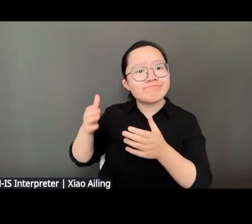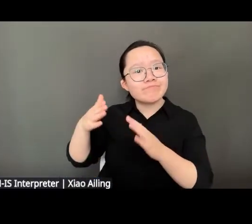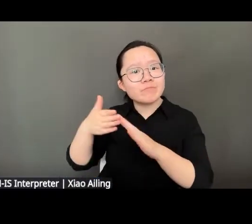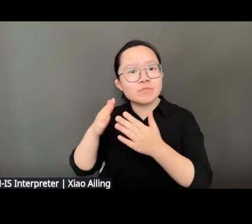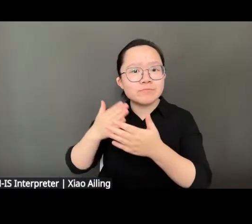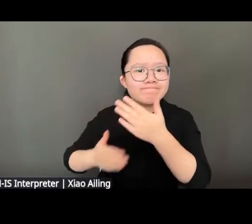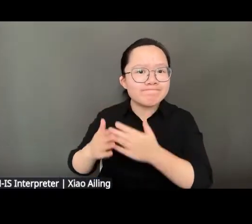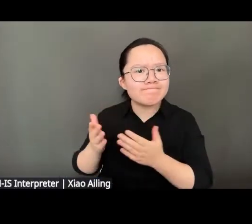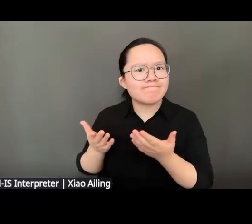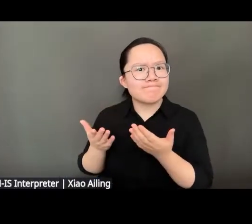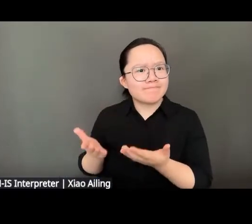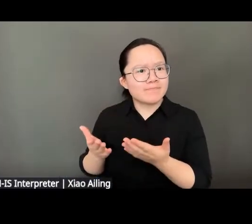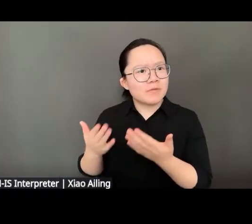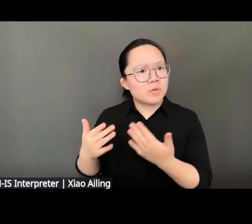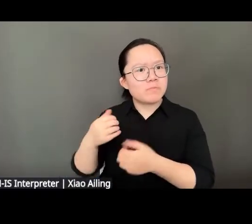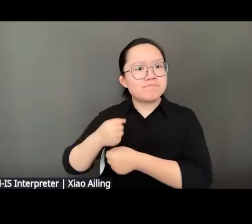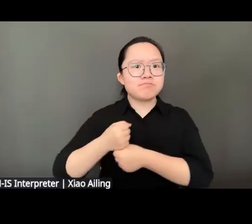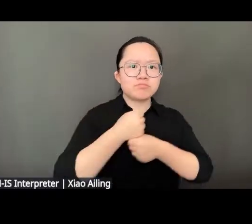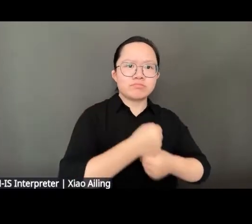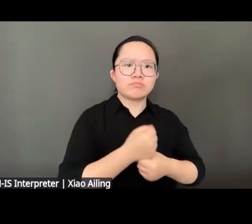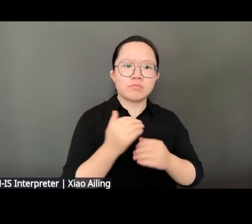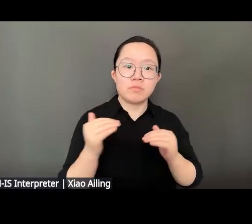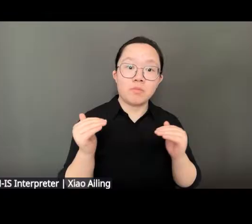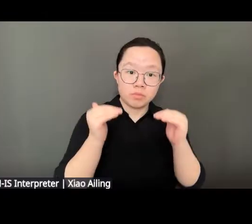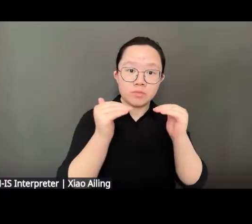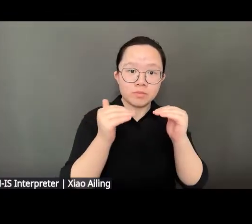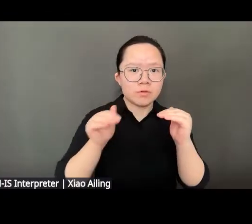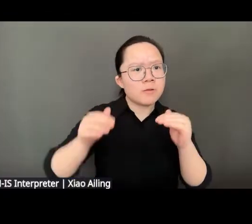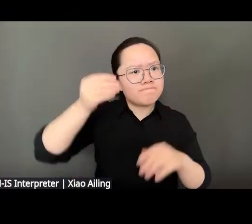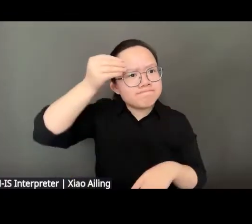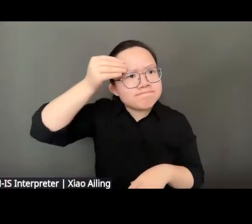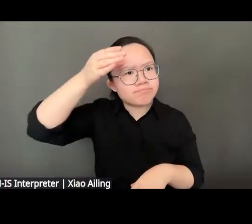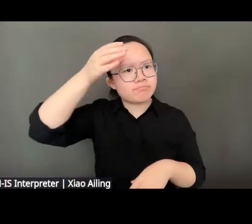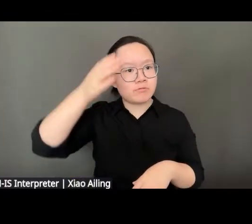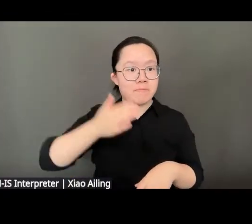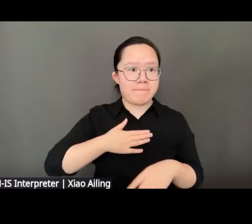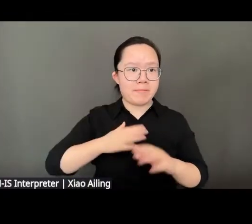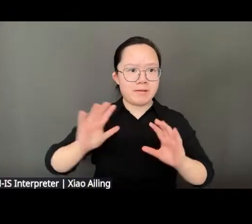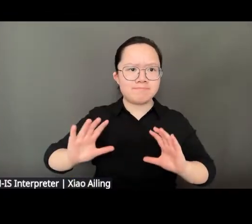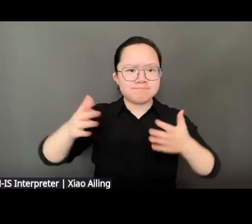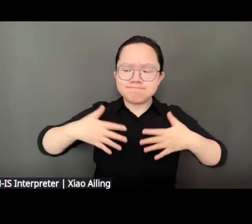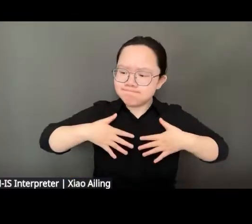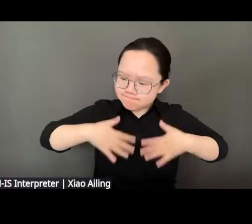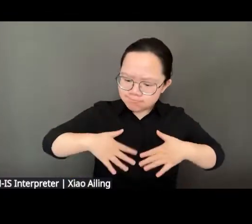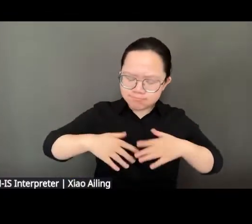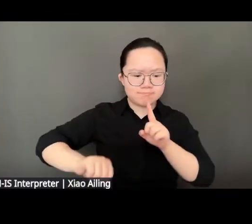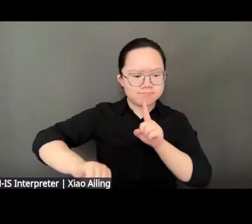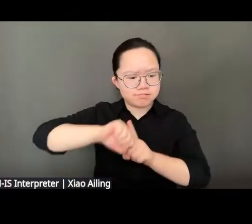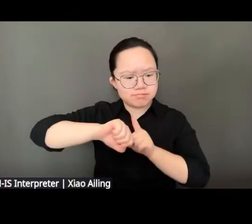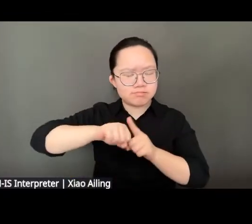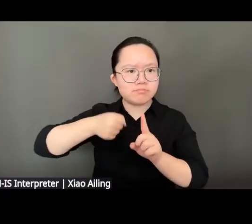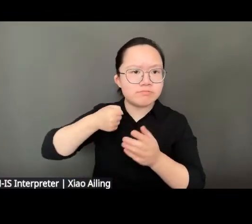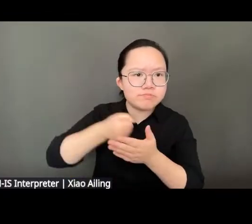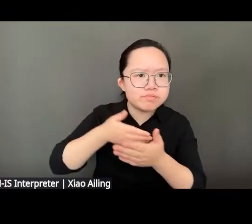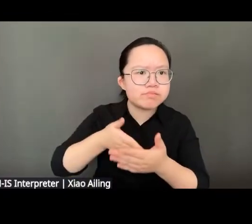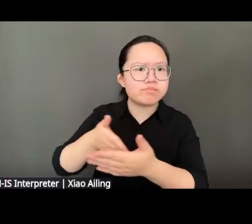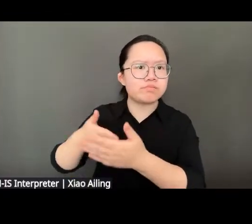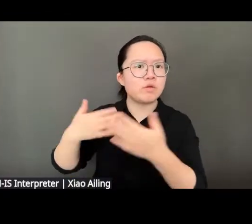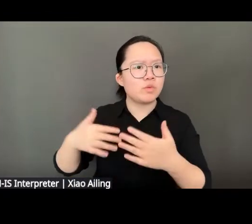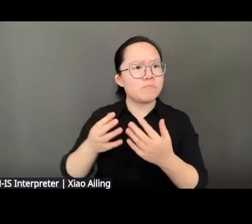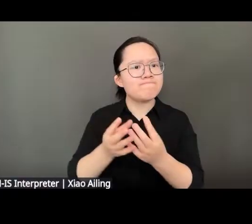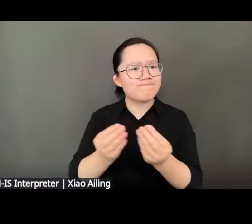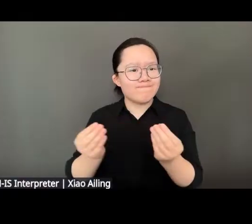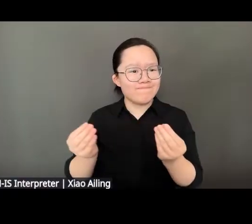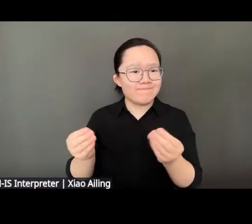And OPDs are member-based organizations that are led, directed, and governed by people with disabilities. They